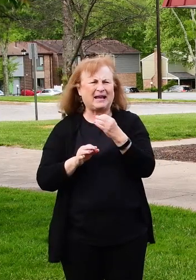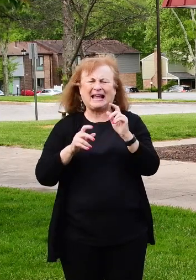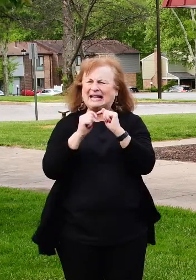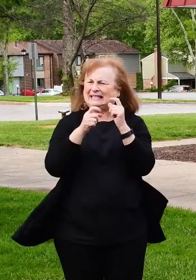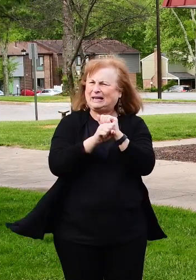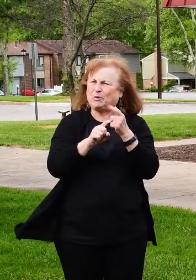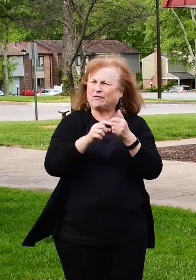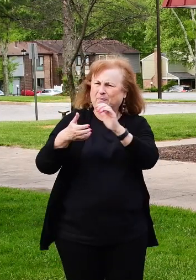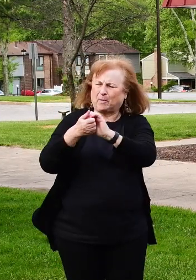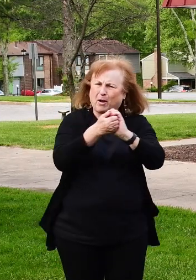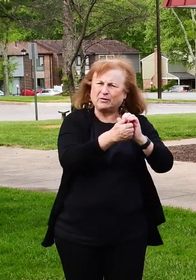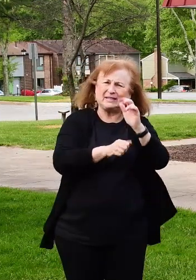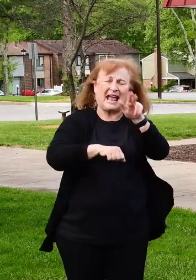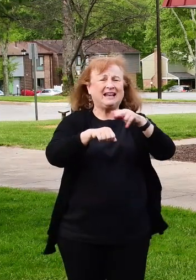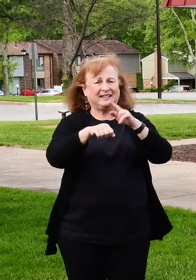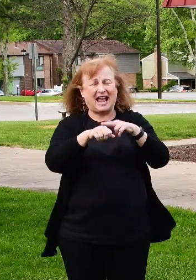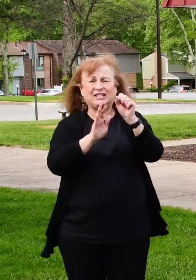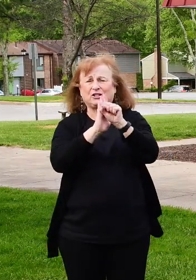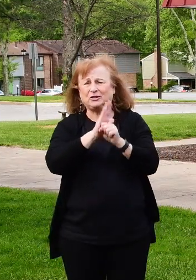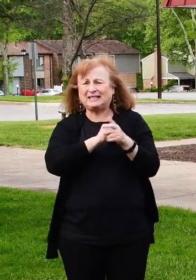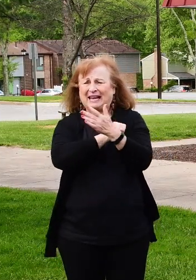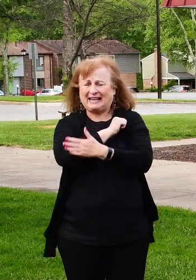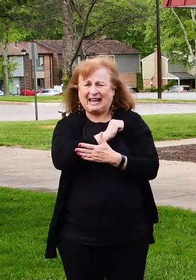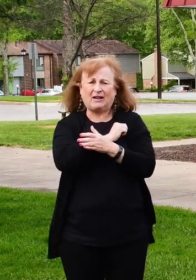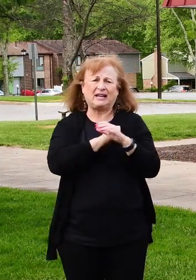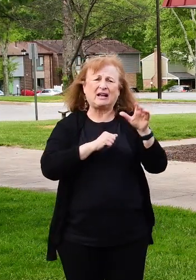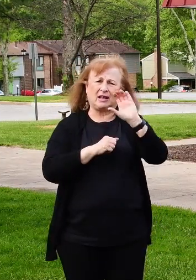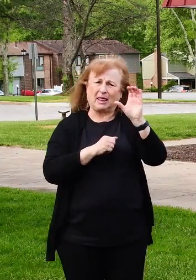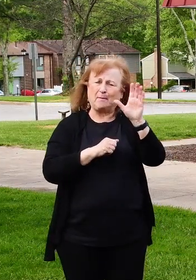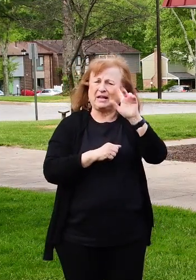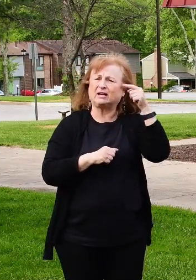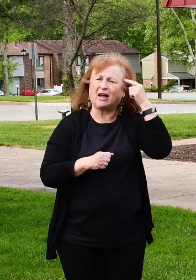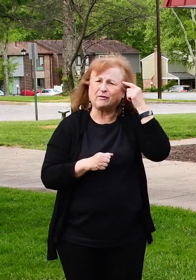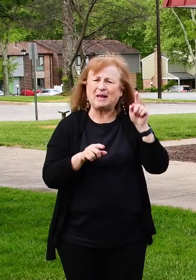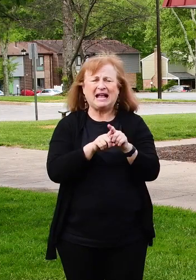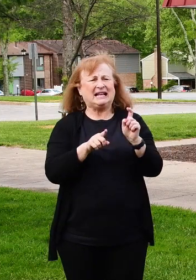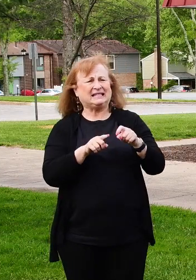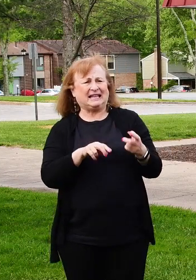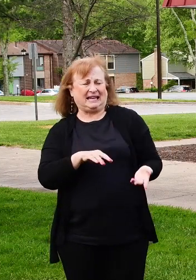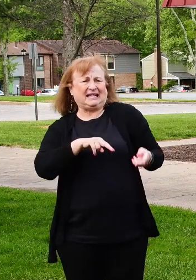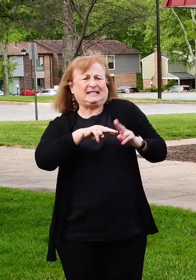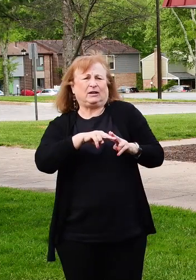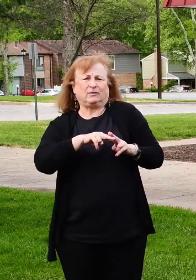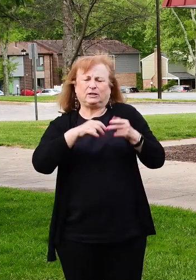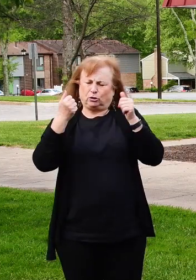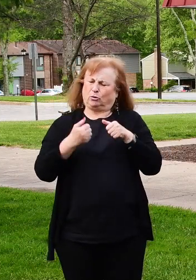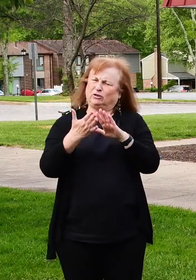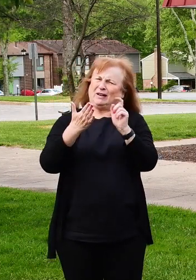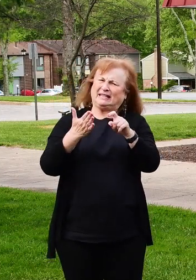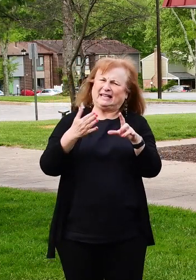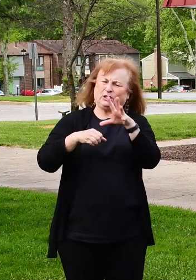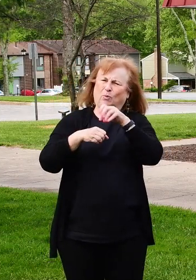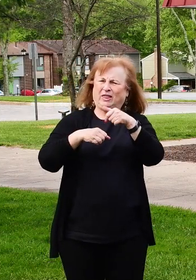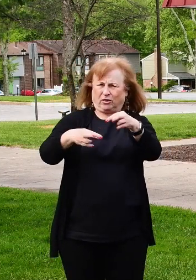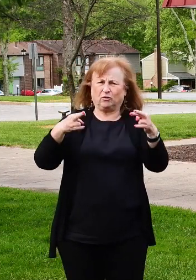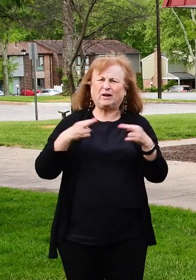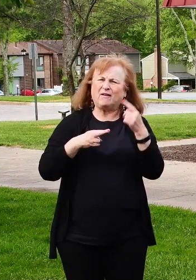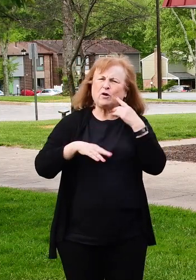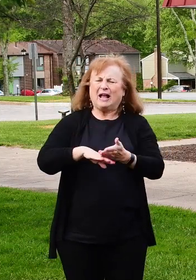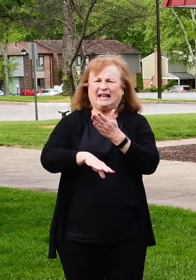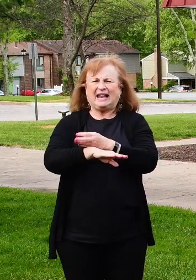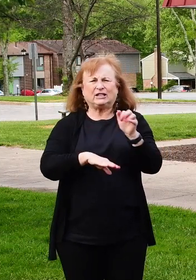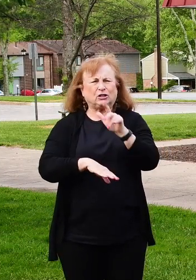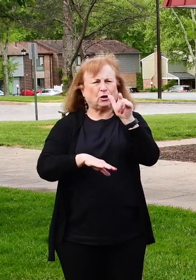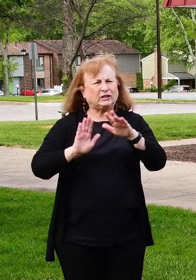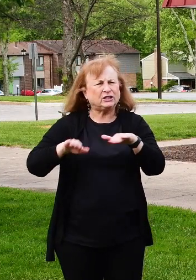from our partners in national, state, county, and Columbia government as the need has increased to address the needs within the region for enhanced